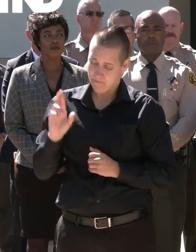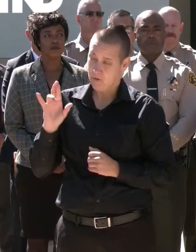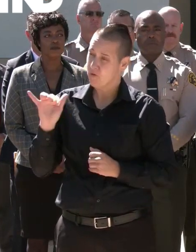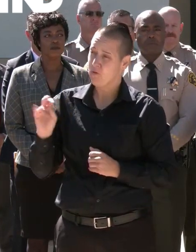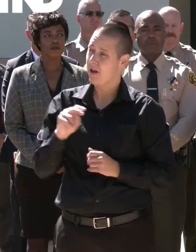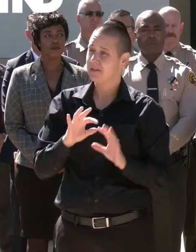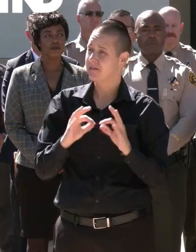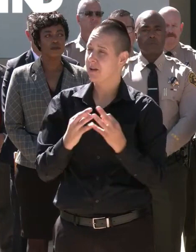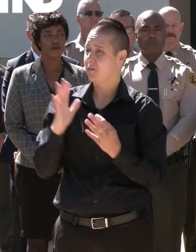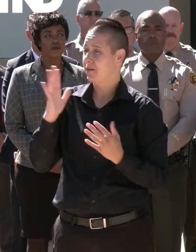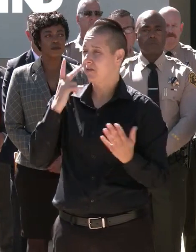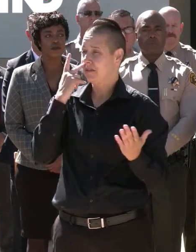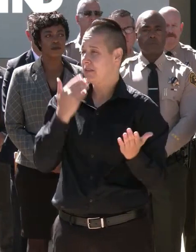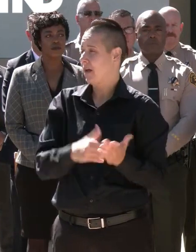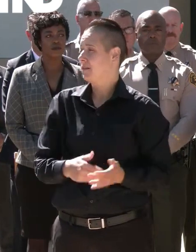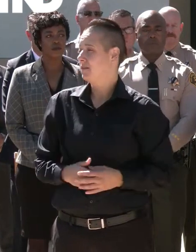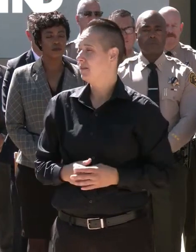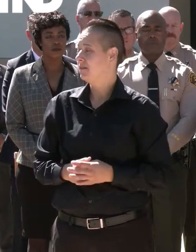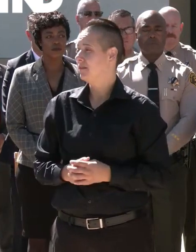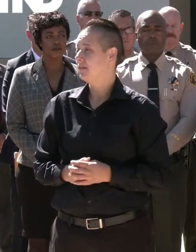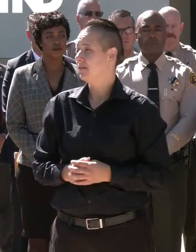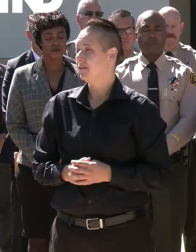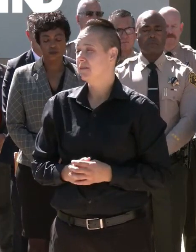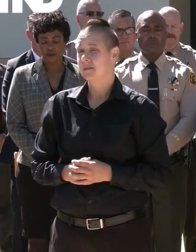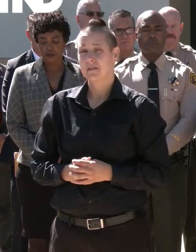Ryan's family will never see him again.